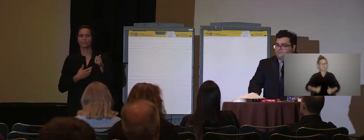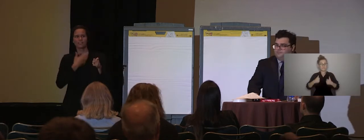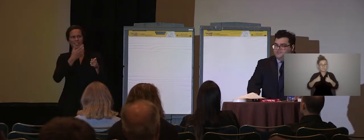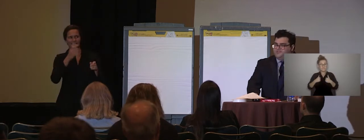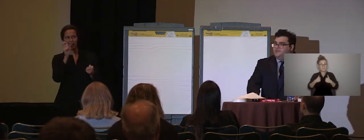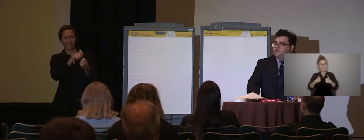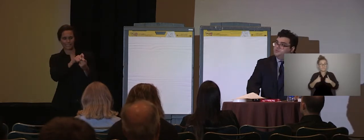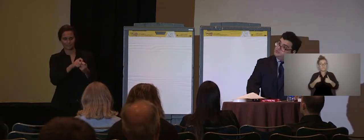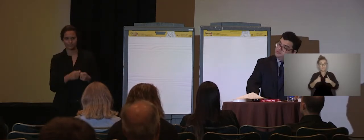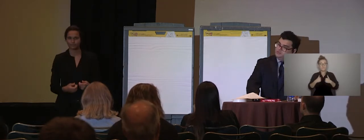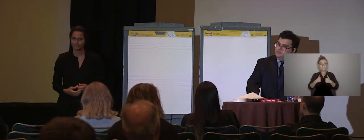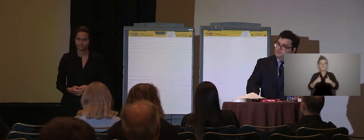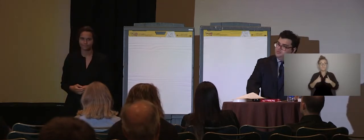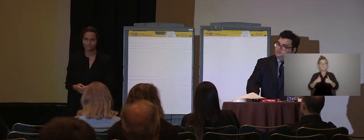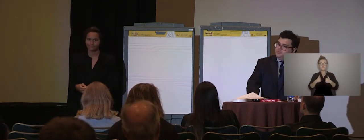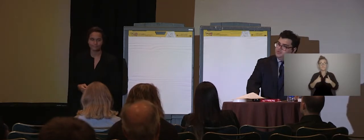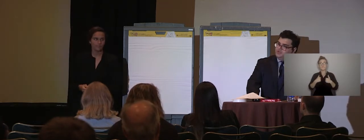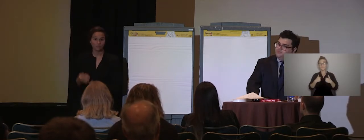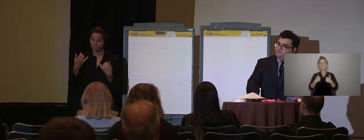but still,